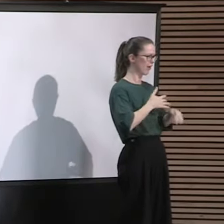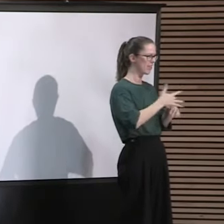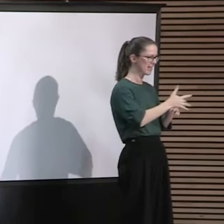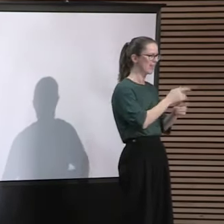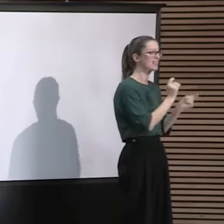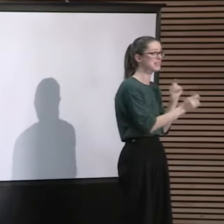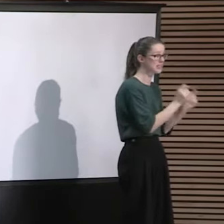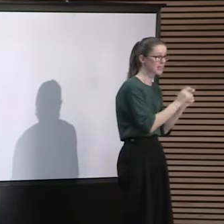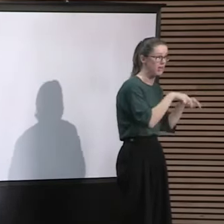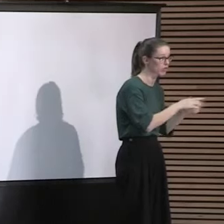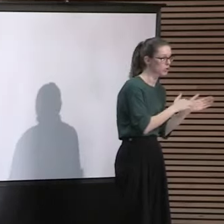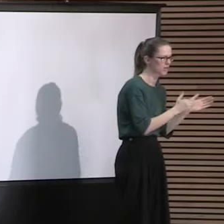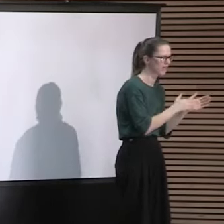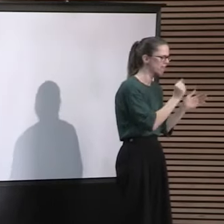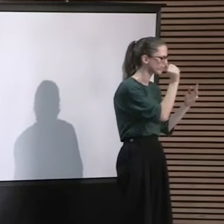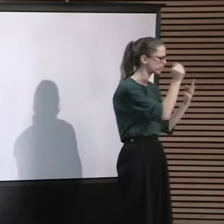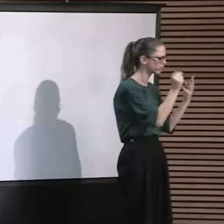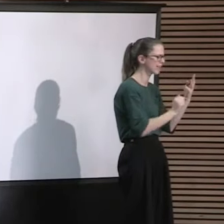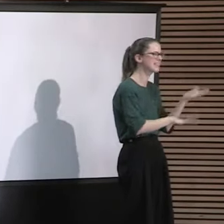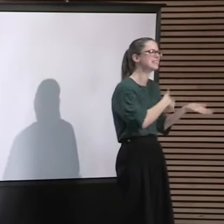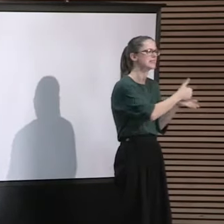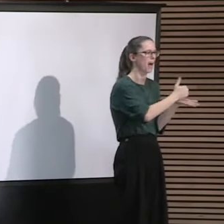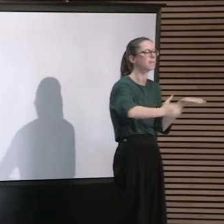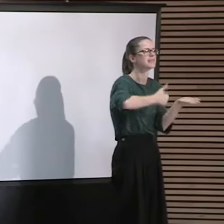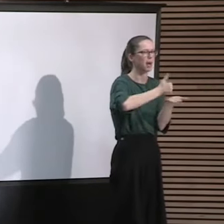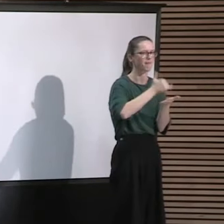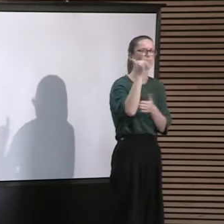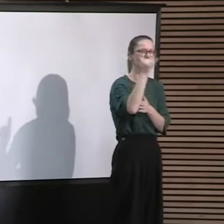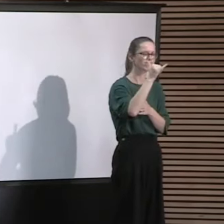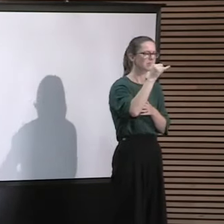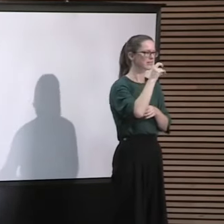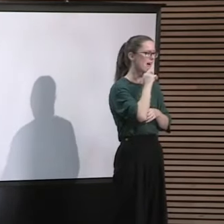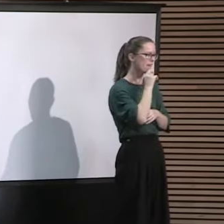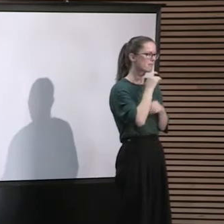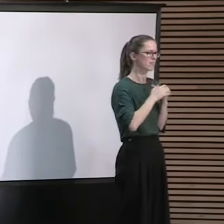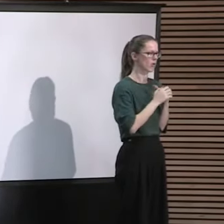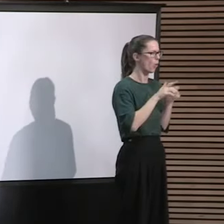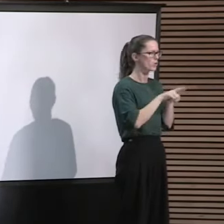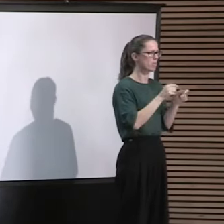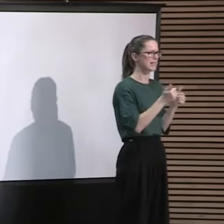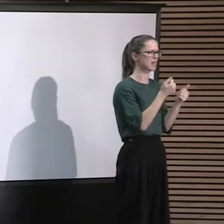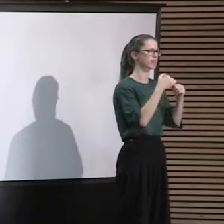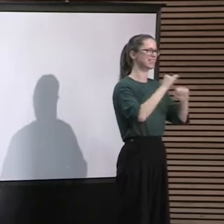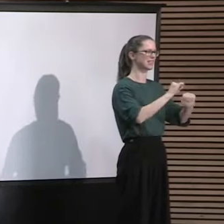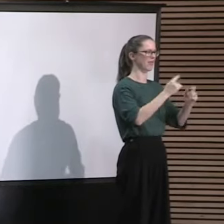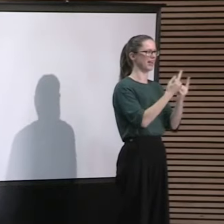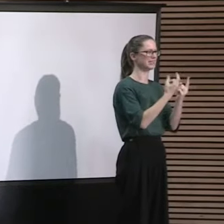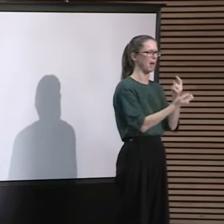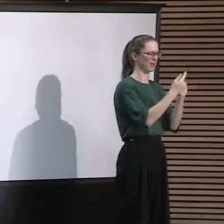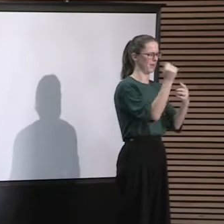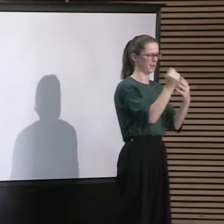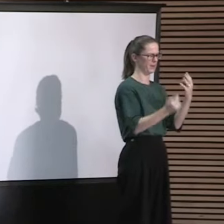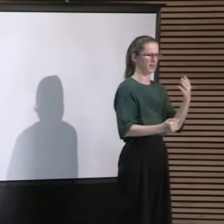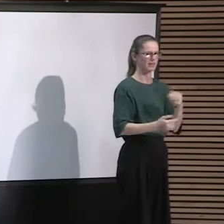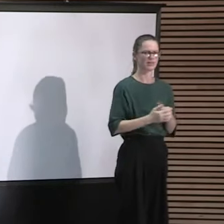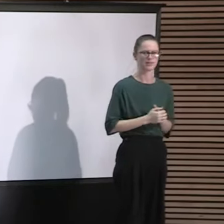48-hour period. So there are different arrangements in place for air crew. There, of course, are a lot of protective measures taken for air crew. That's the them are testing